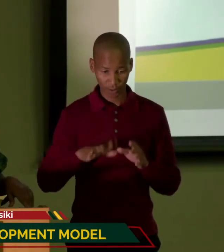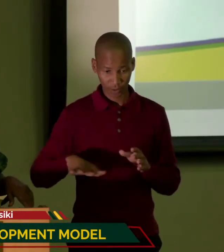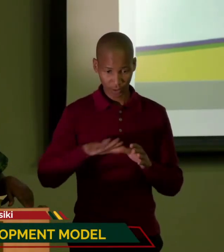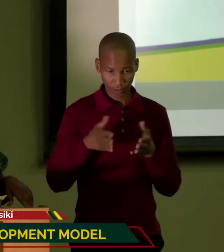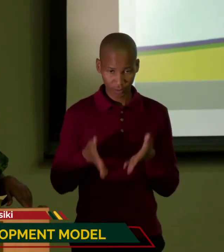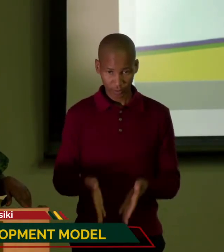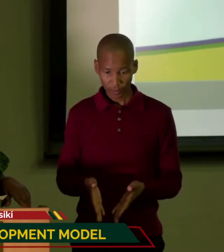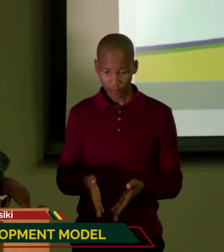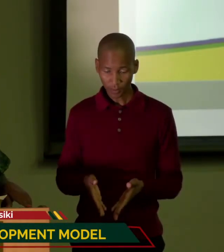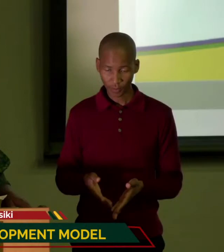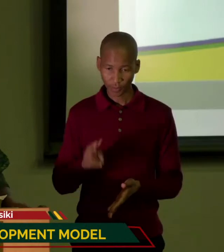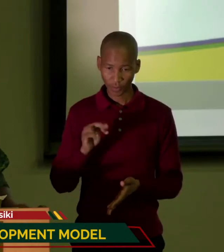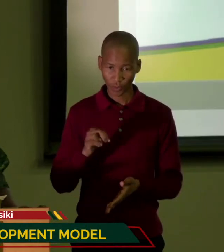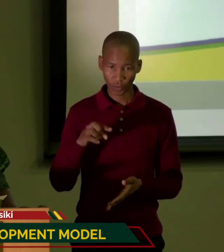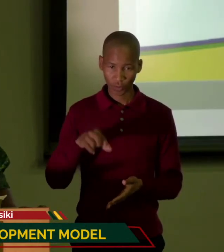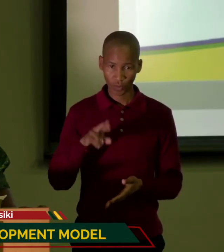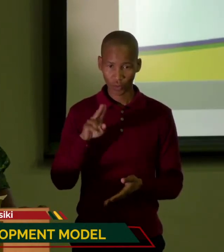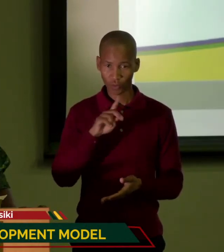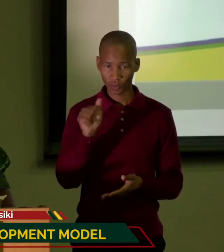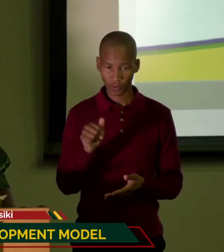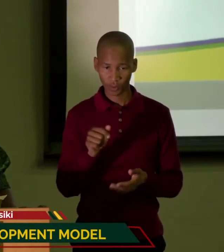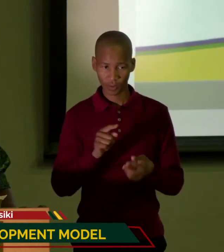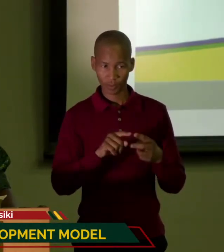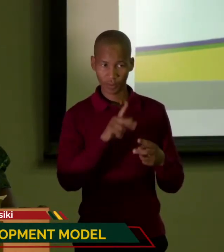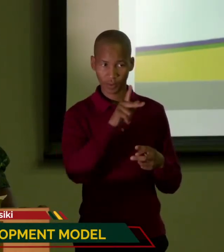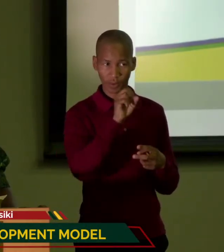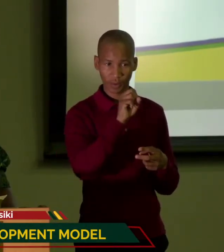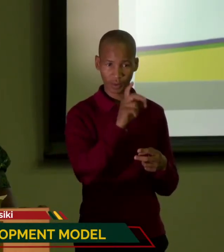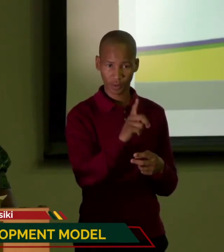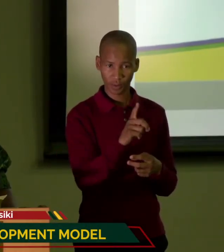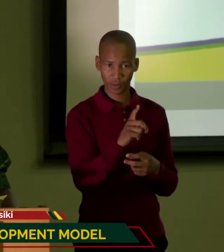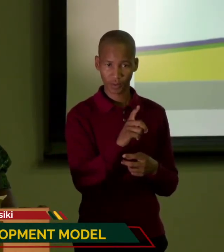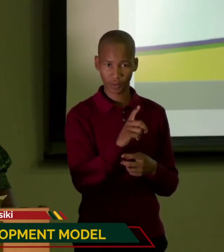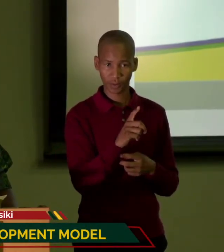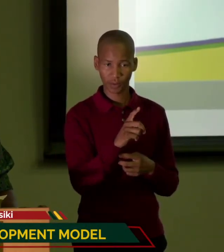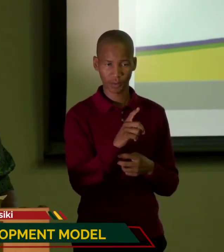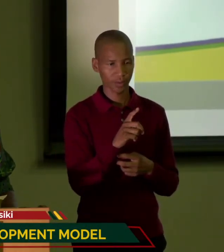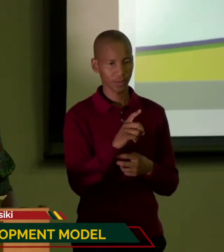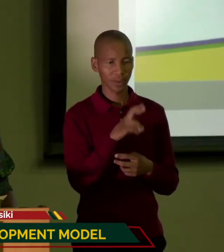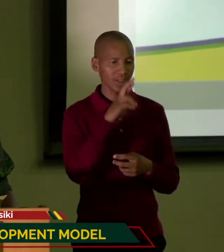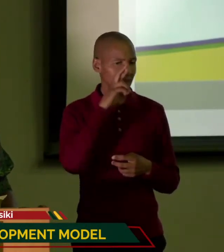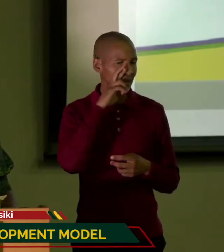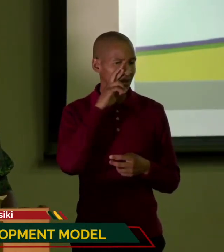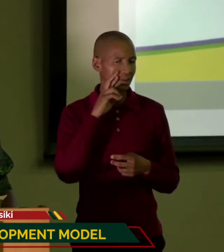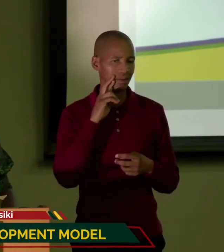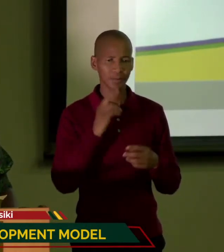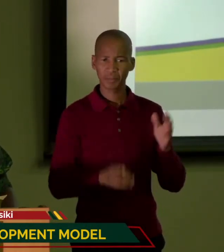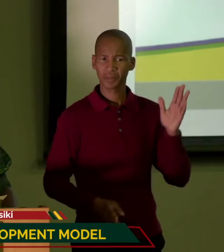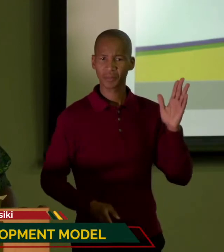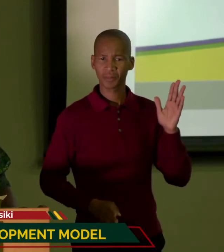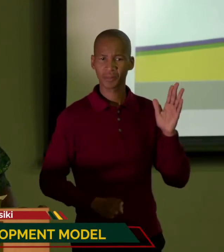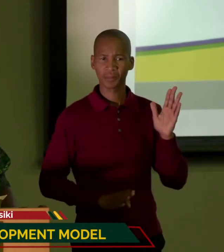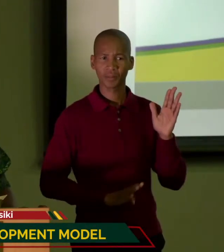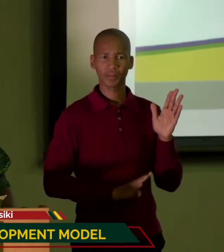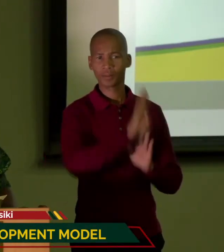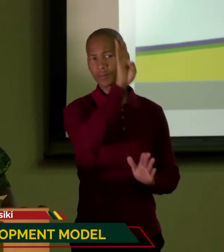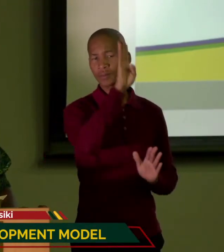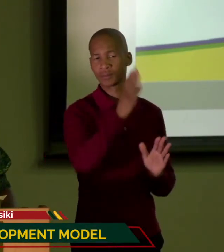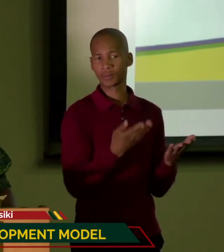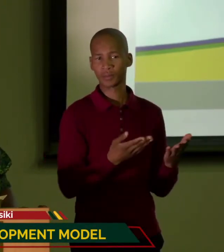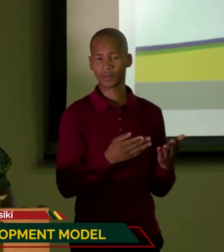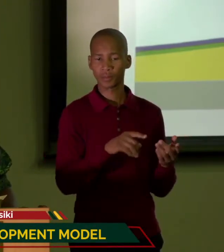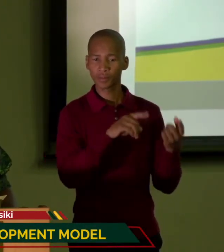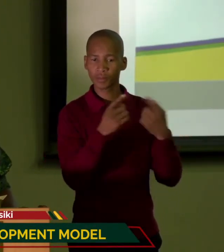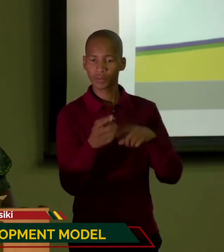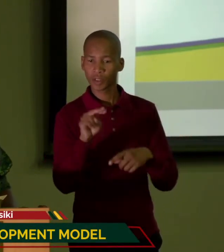apha eNquza KSD rape it's very high. You go to Nyande